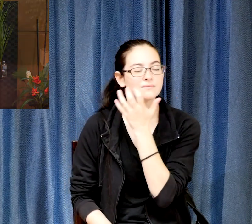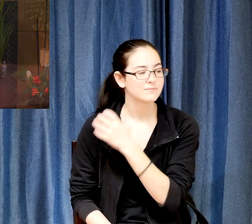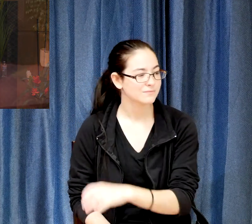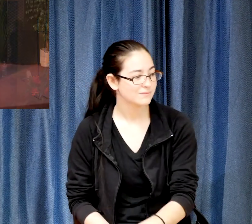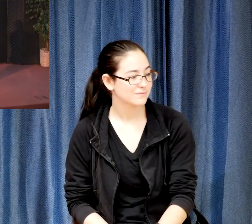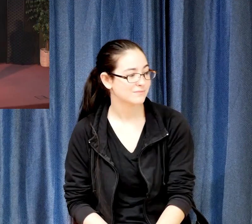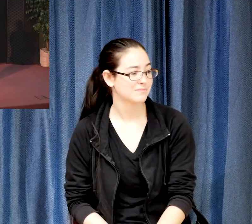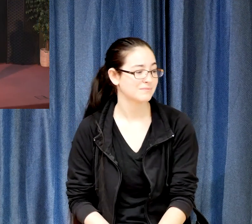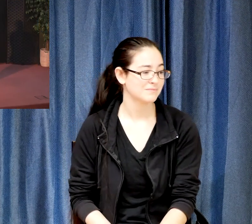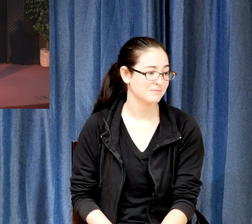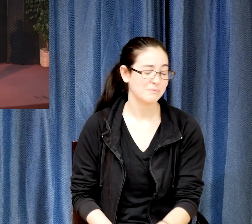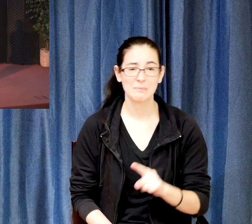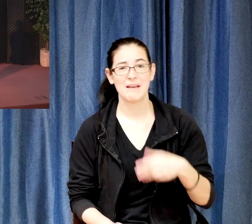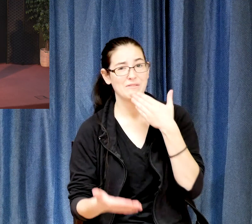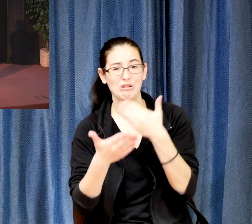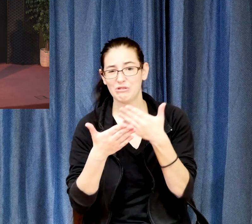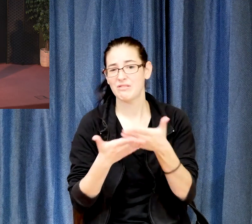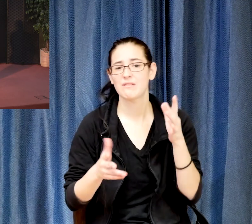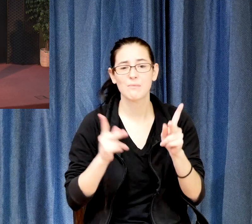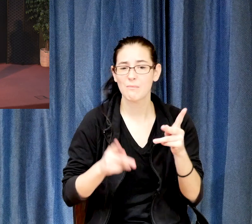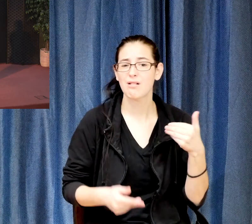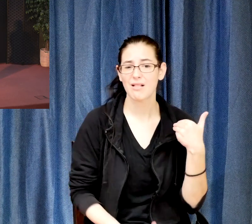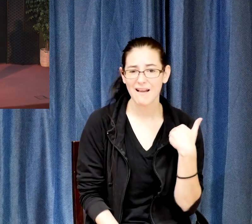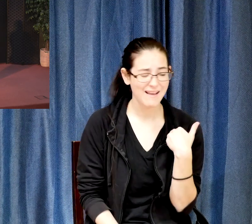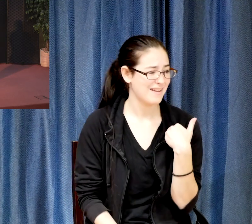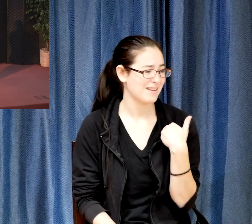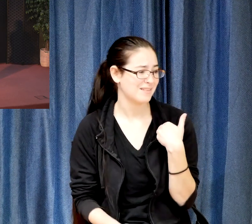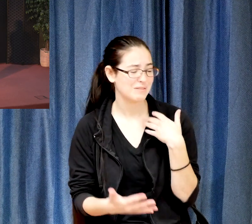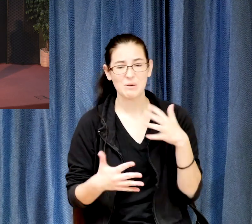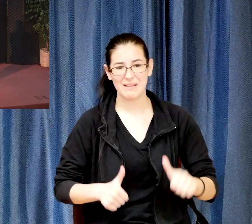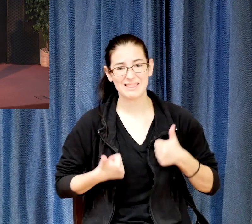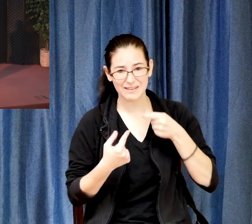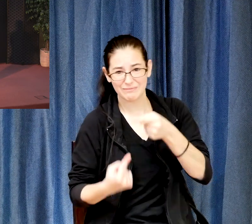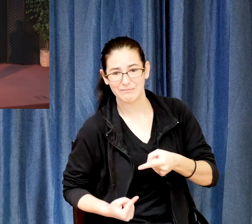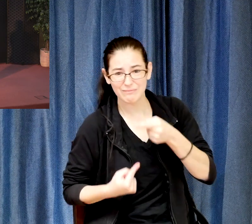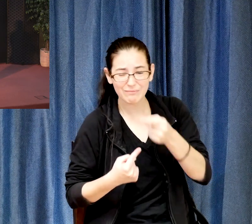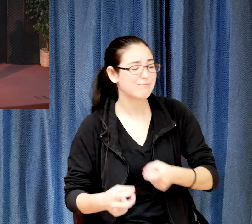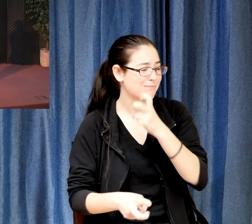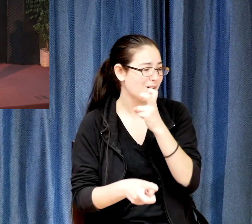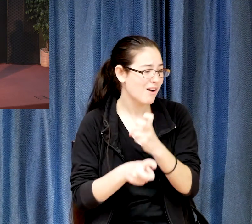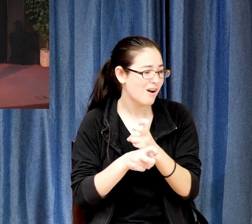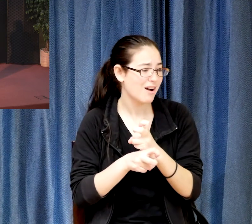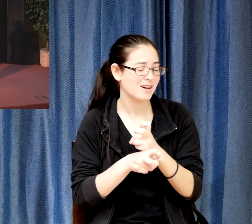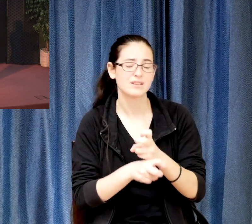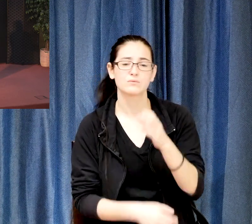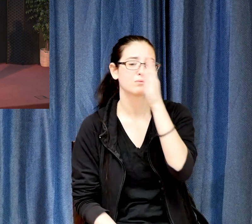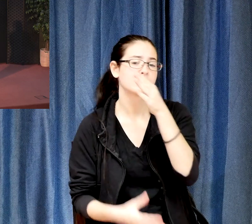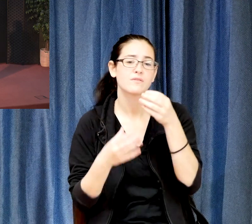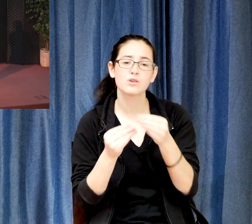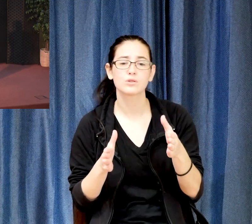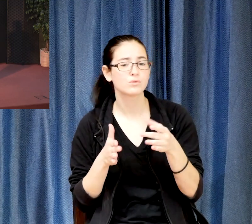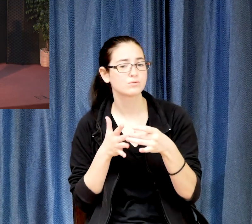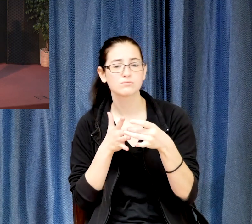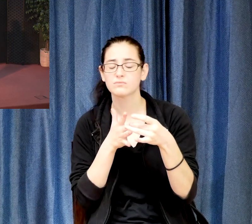we got a good thing, people. Whenever life is hard, we'll never lose our way,